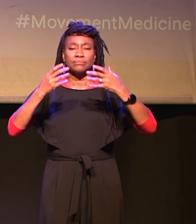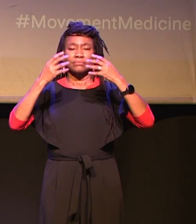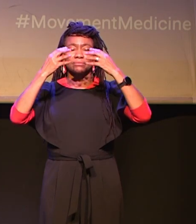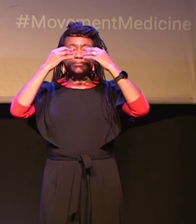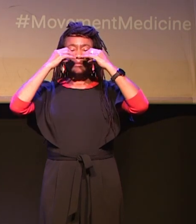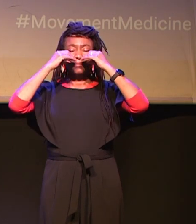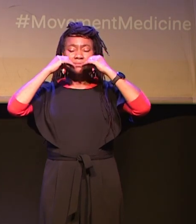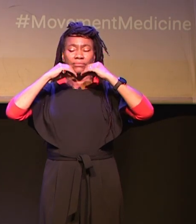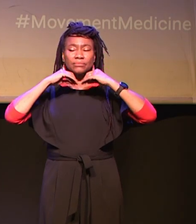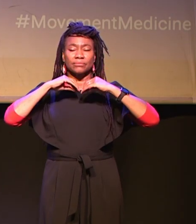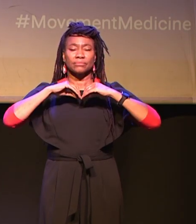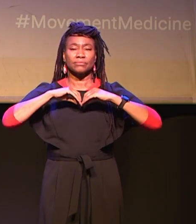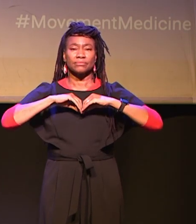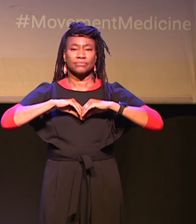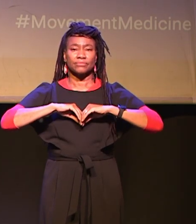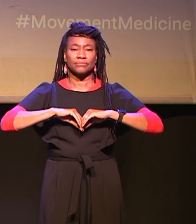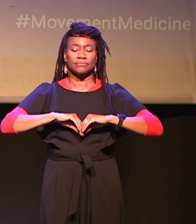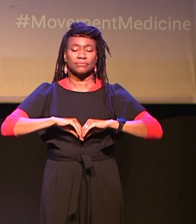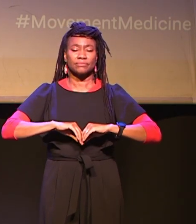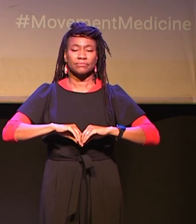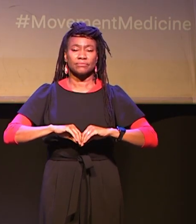for more breath.